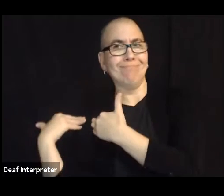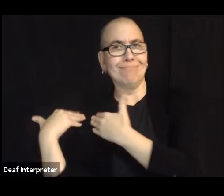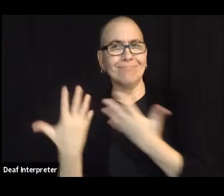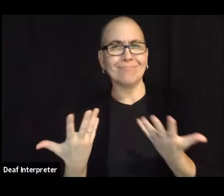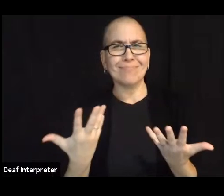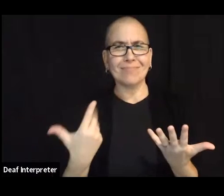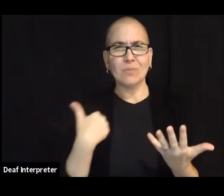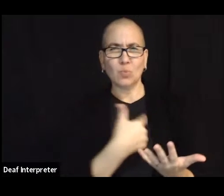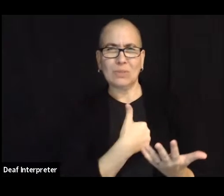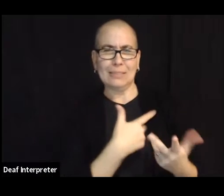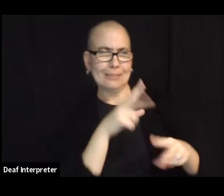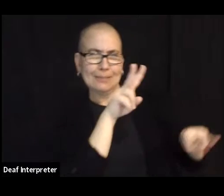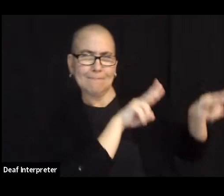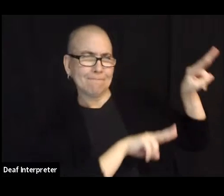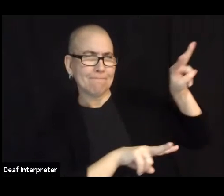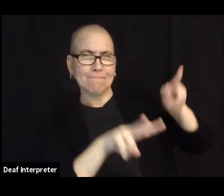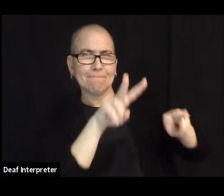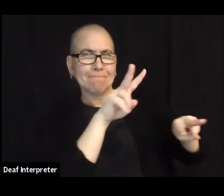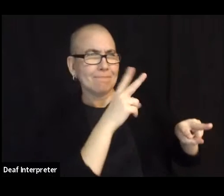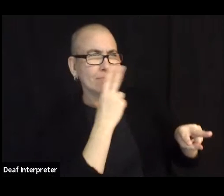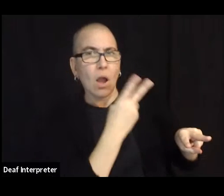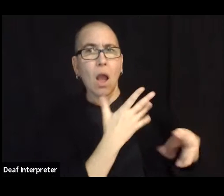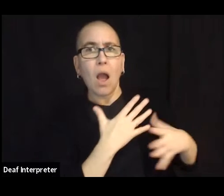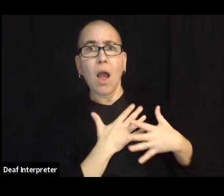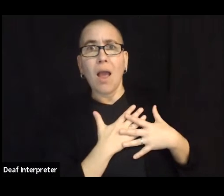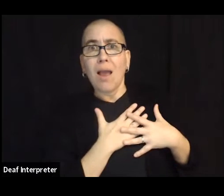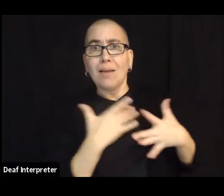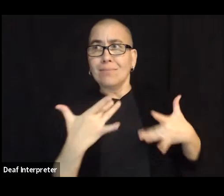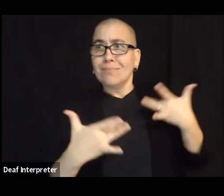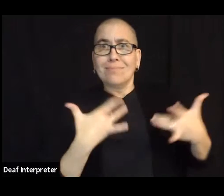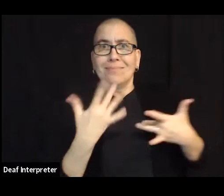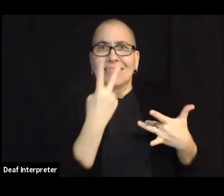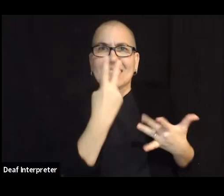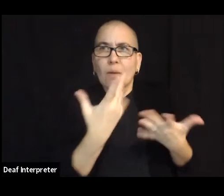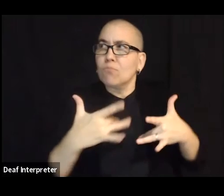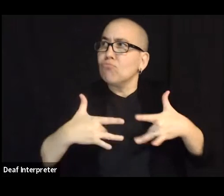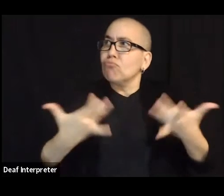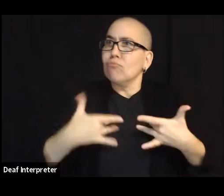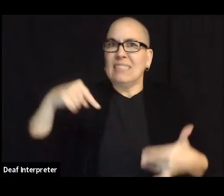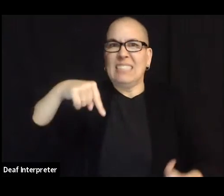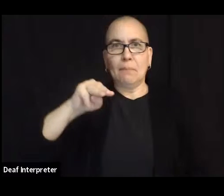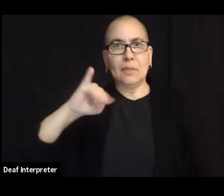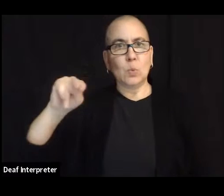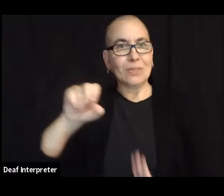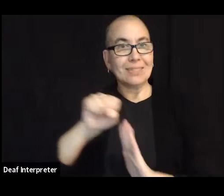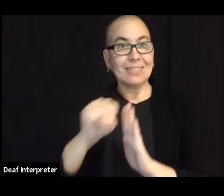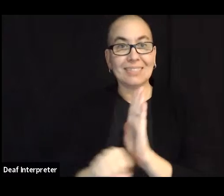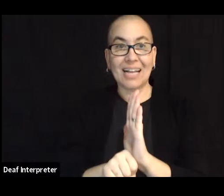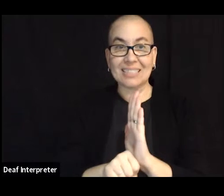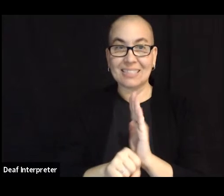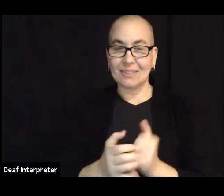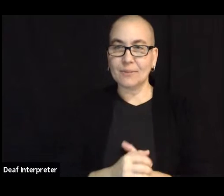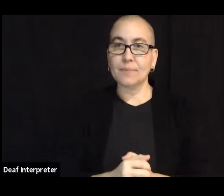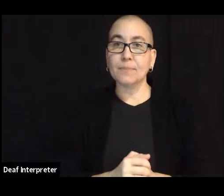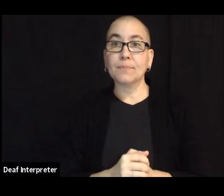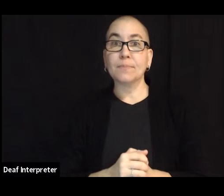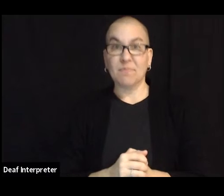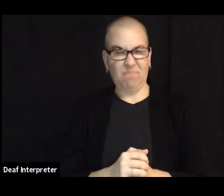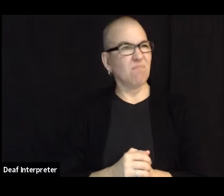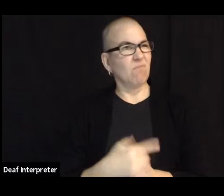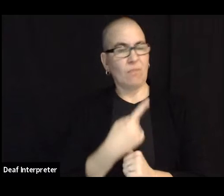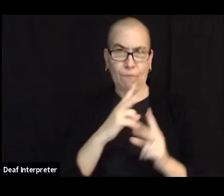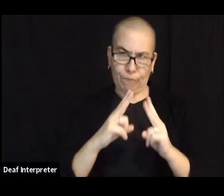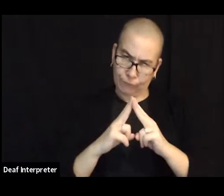state's collective progress. This information is presented in a user-friendly visual format with the dashboard